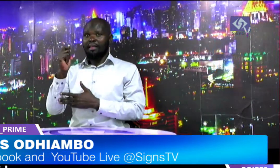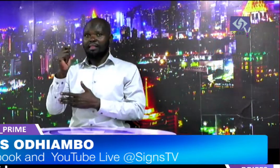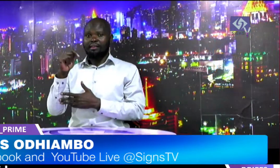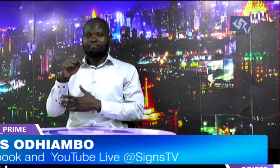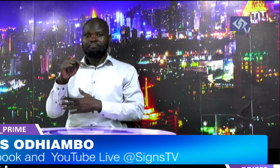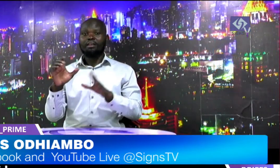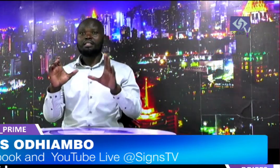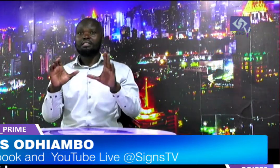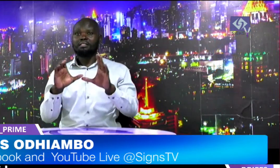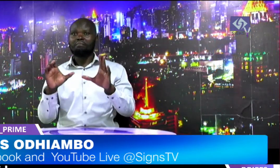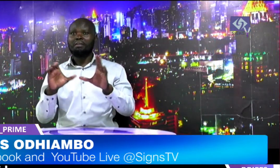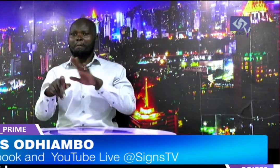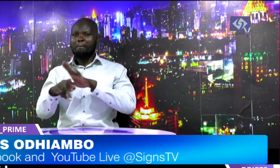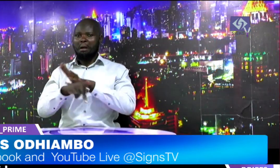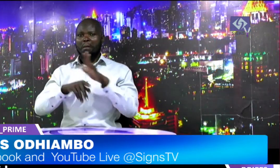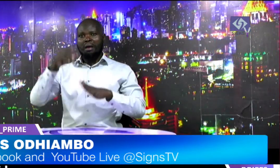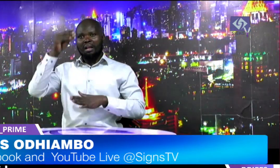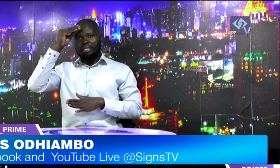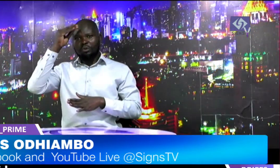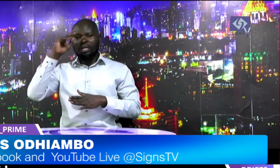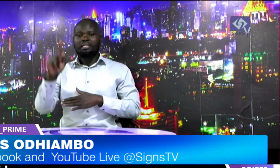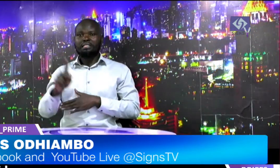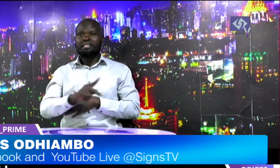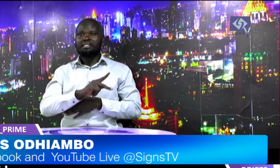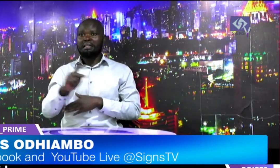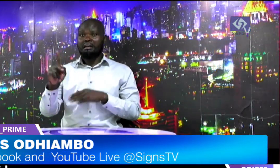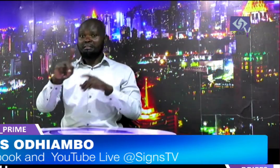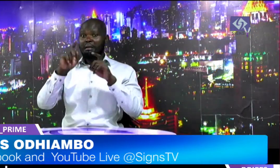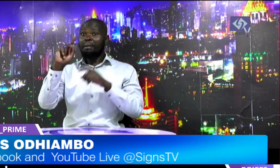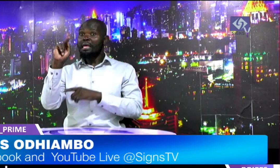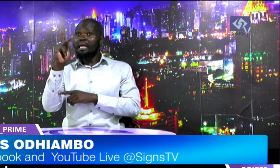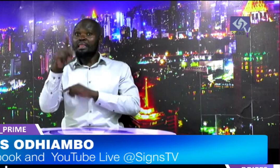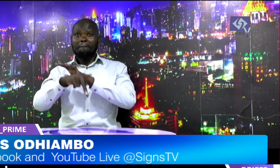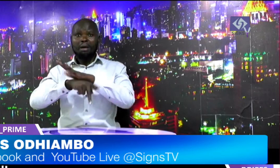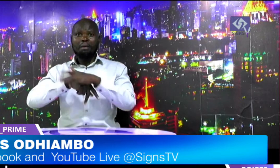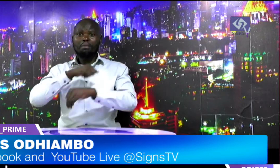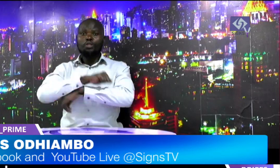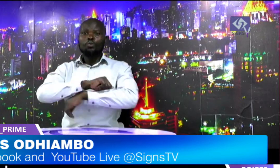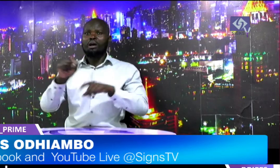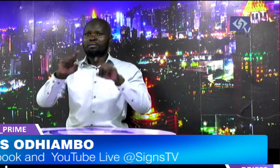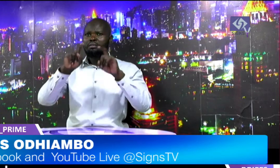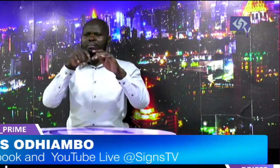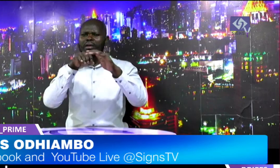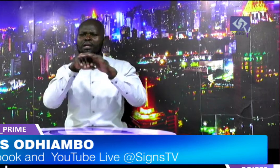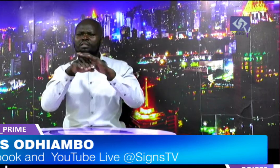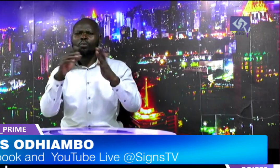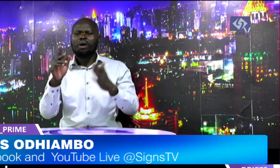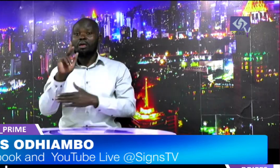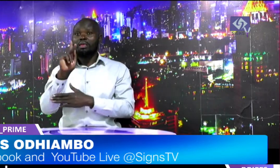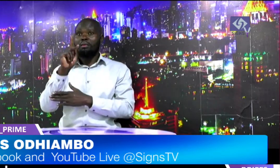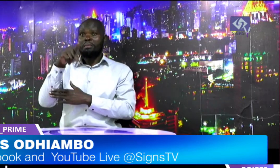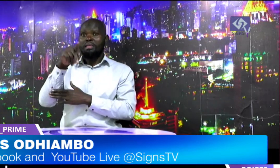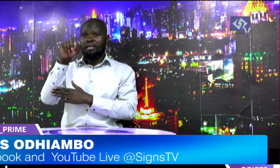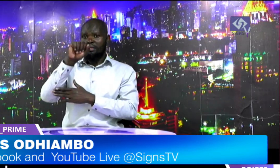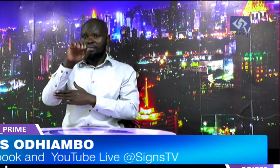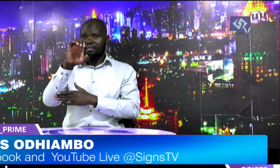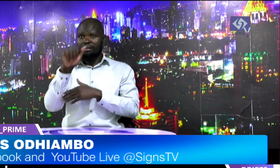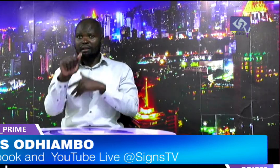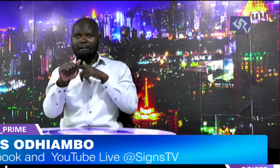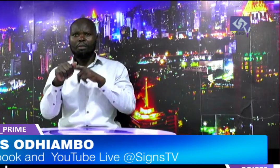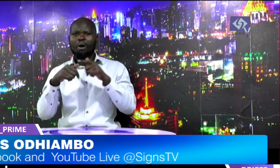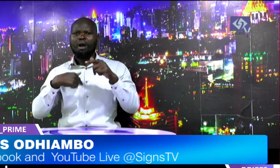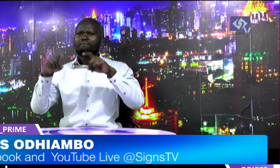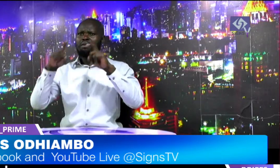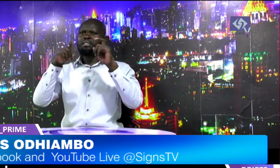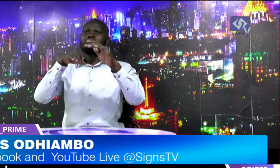News item. The Kenya Certificate of Primary Education, KCPE, and the Kenya Primary School Examination Assessment,